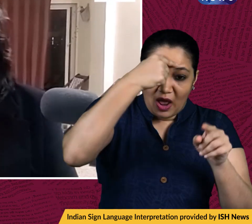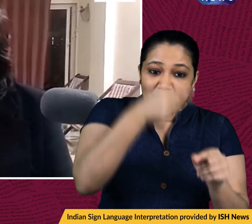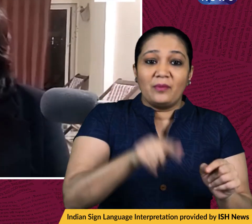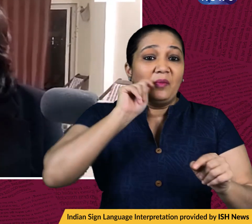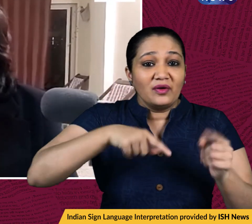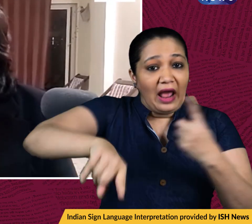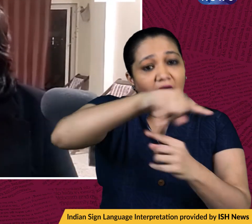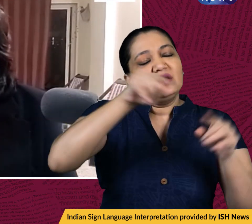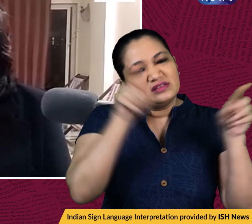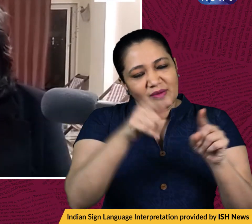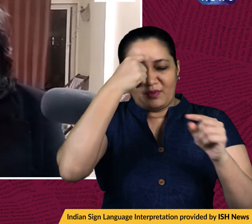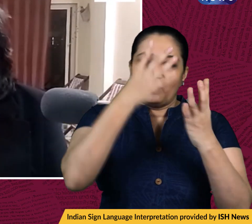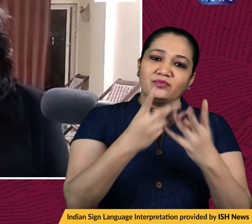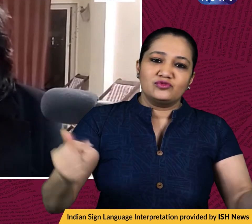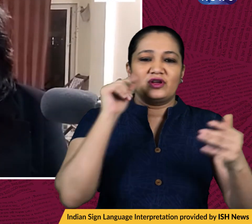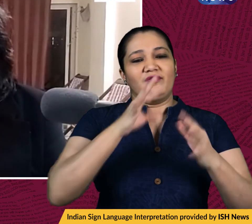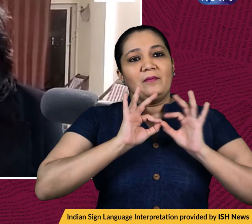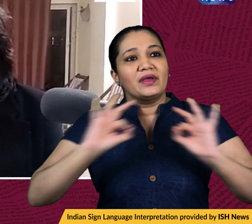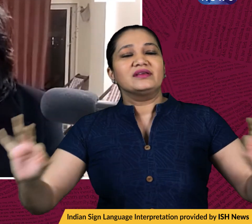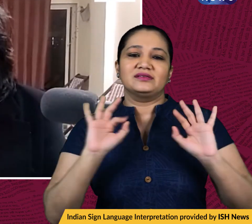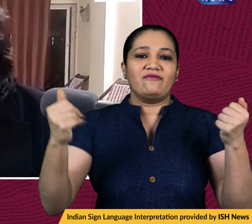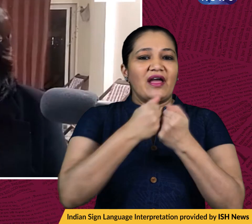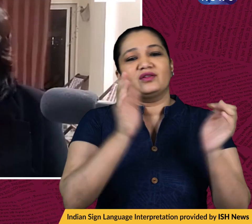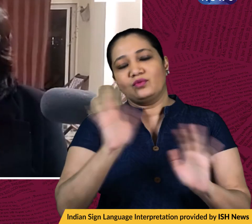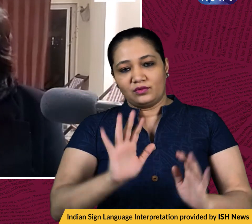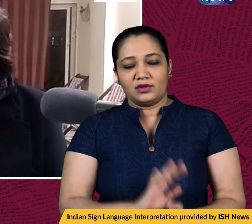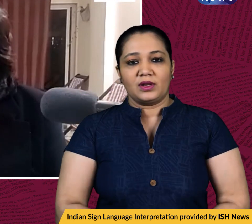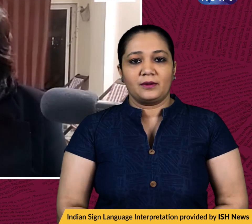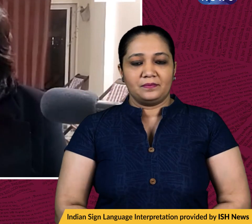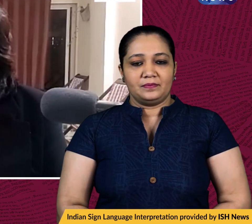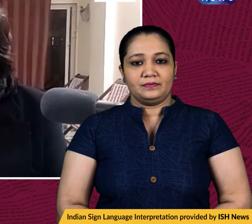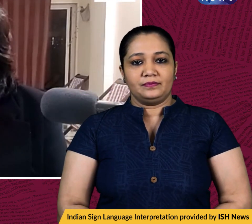current tensions in order to find a peaceful resolution. End quote.